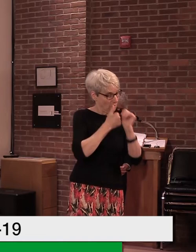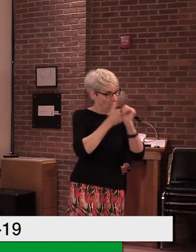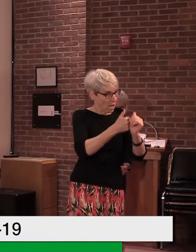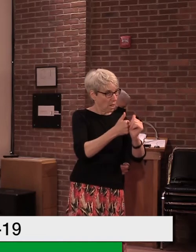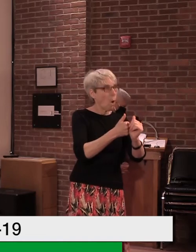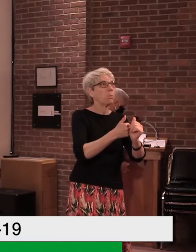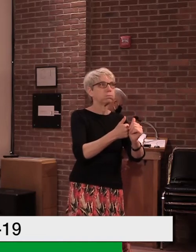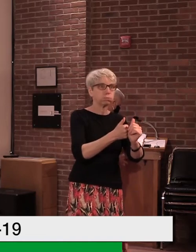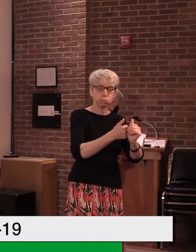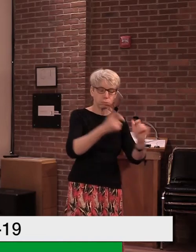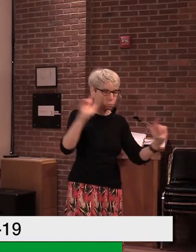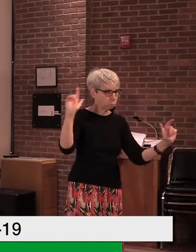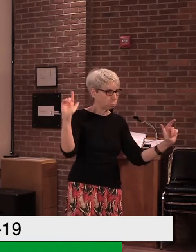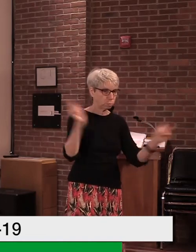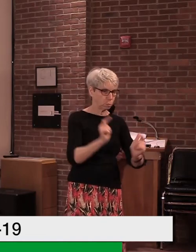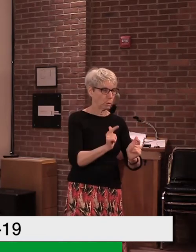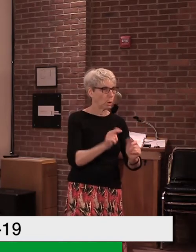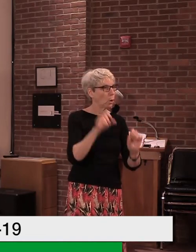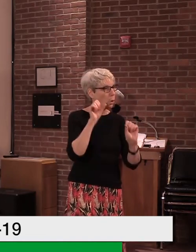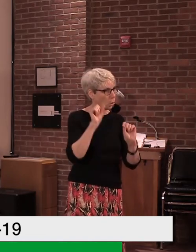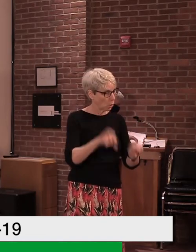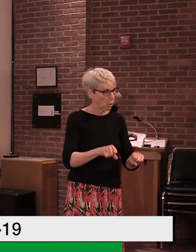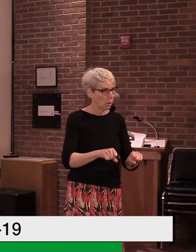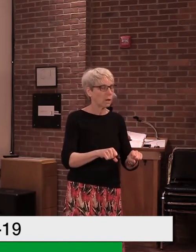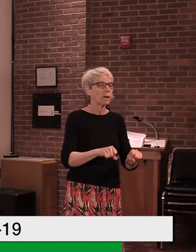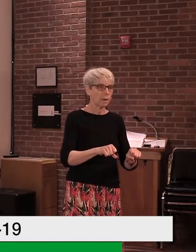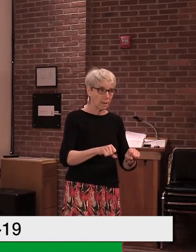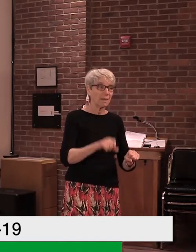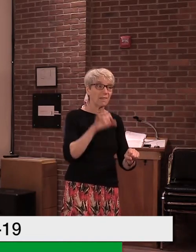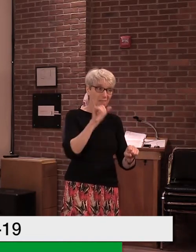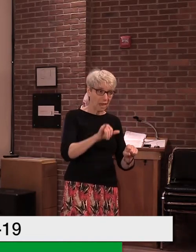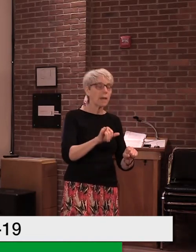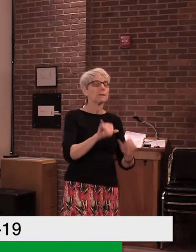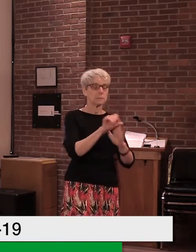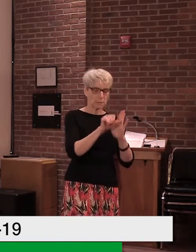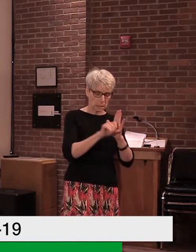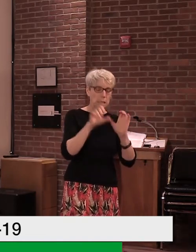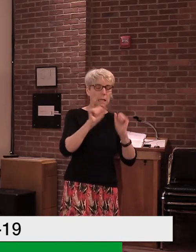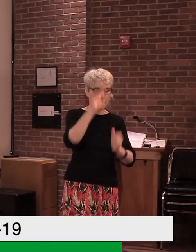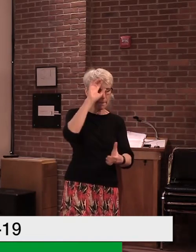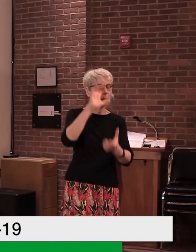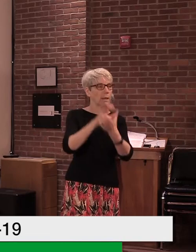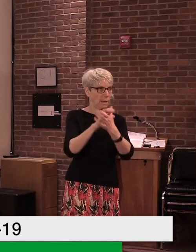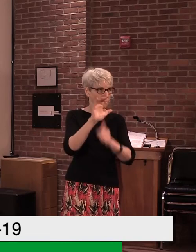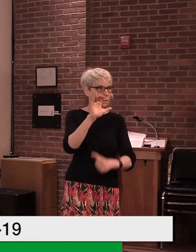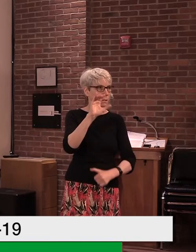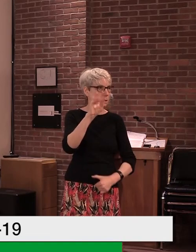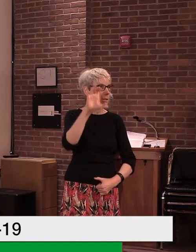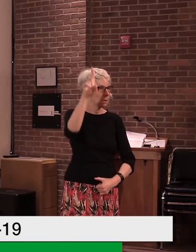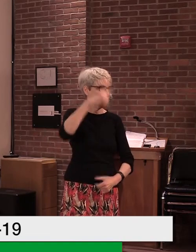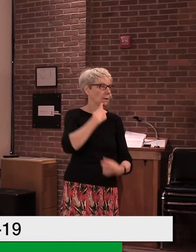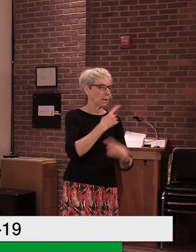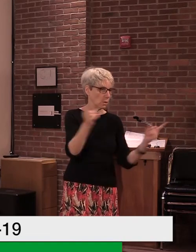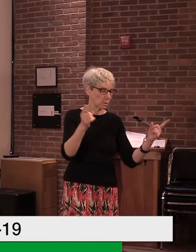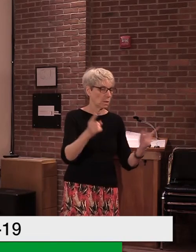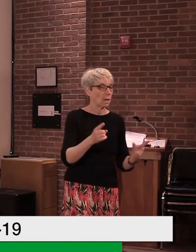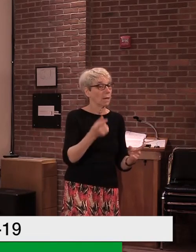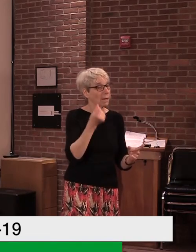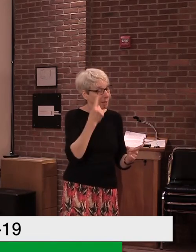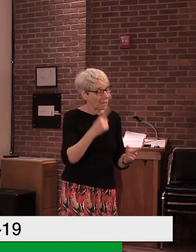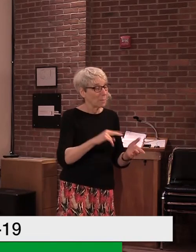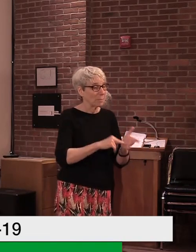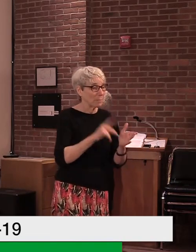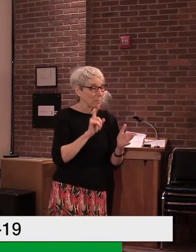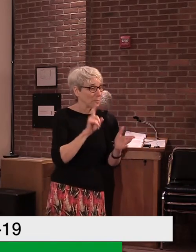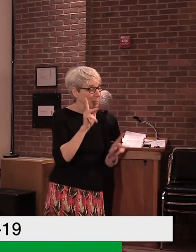reverse these processes. And they should have faith in that. But it does take compliance, and it does take